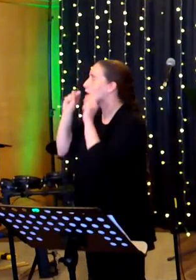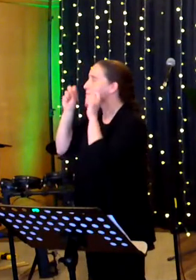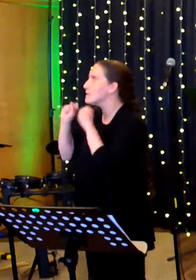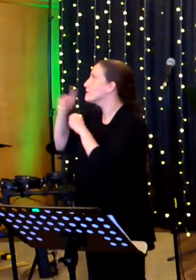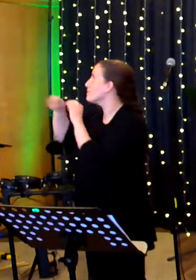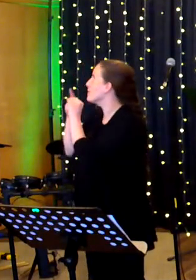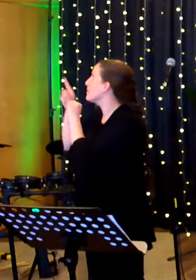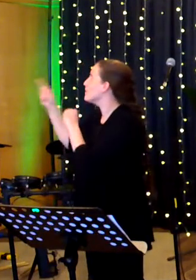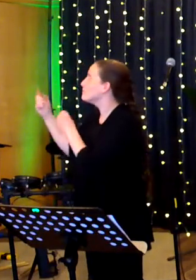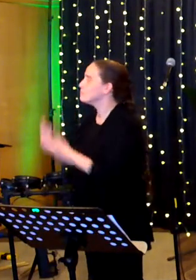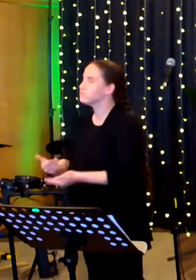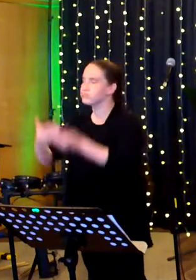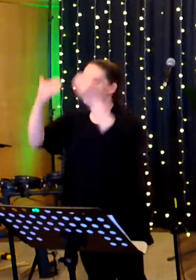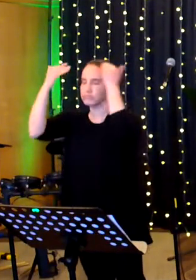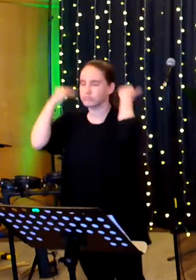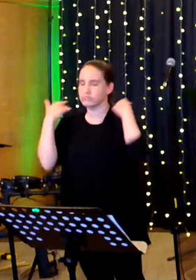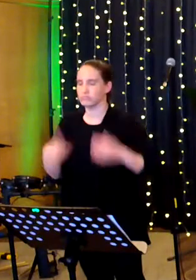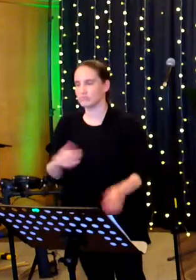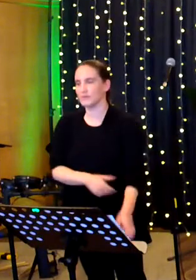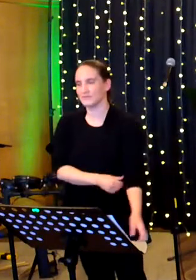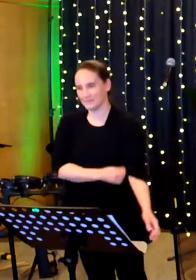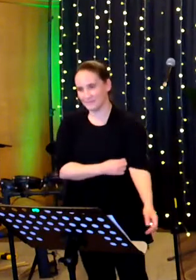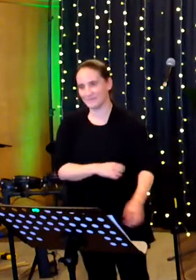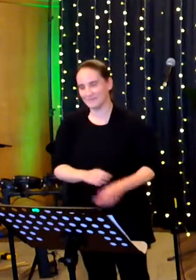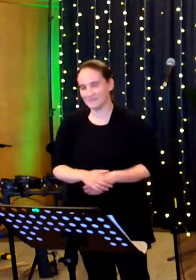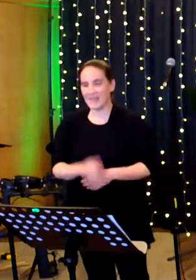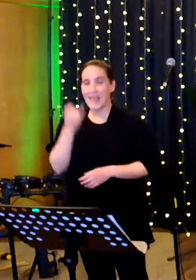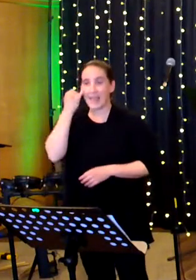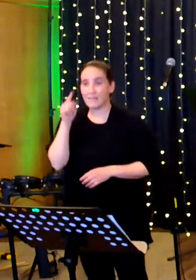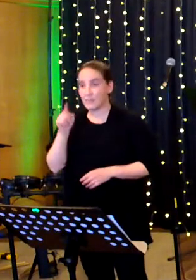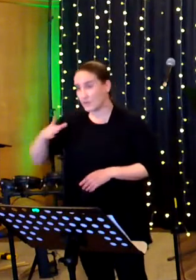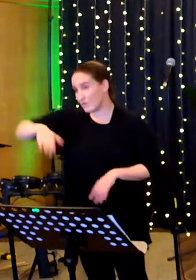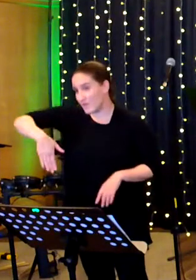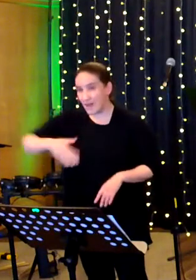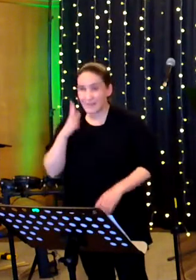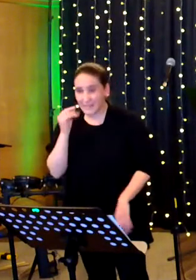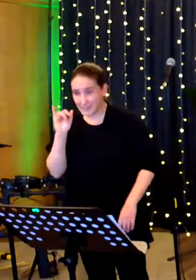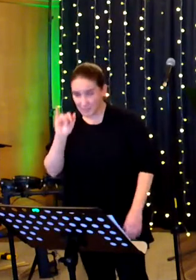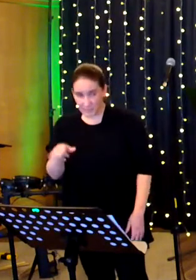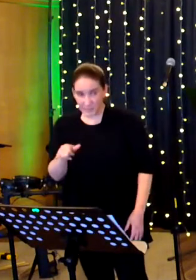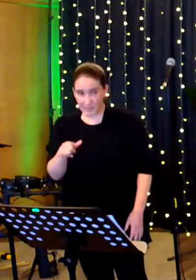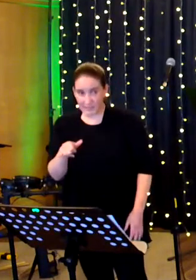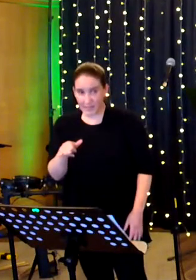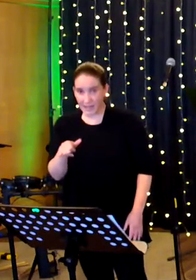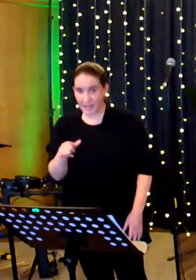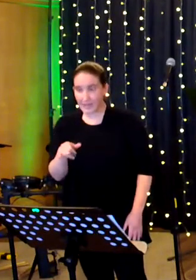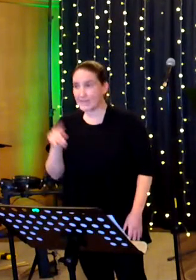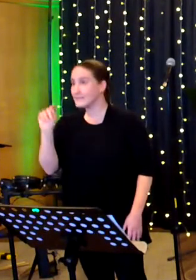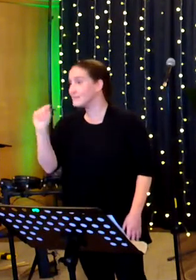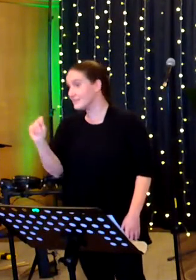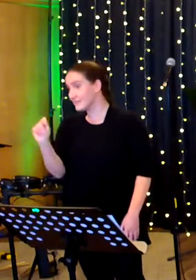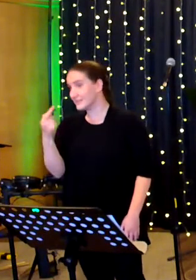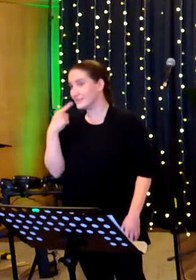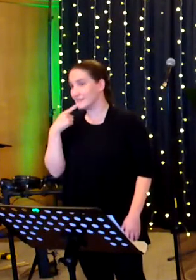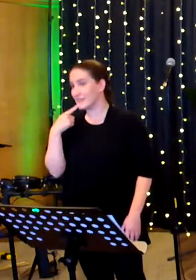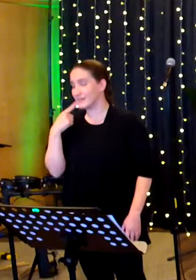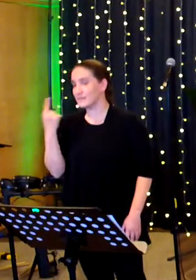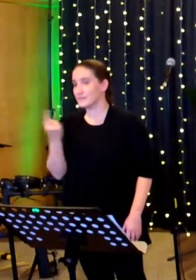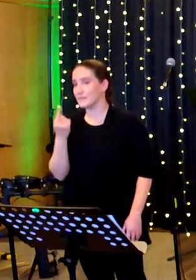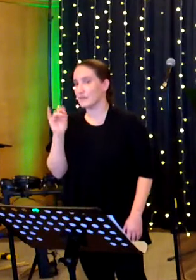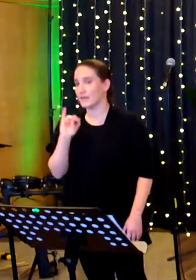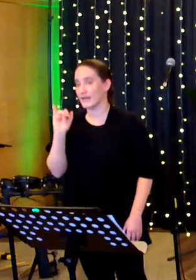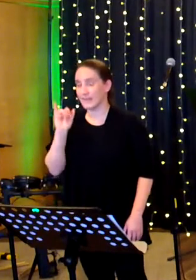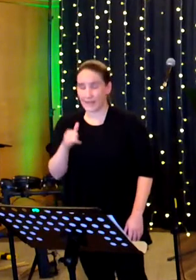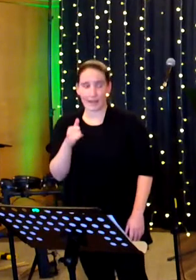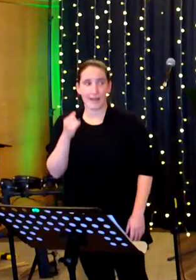faithfulness. And if you haven't had a moment like that, just like T was saying, about your calling, if you haven't found that, if you haven't had a moment like